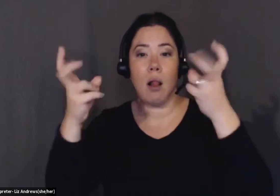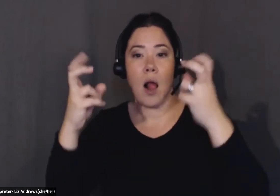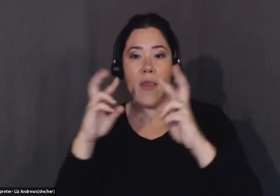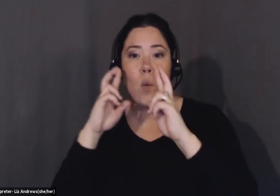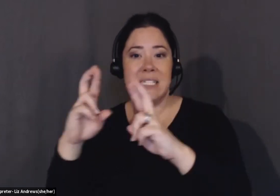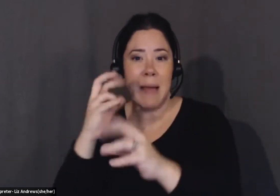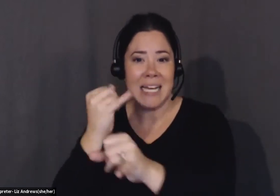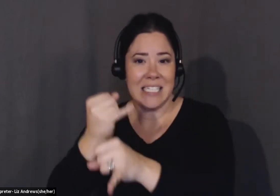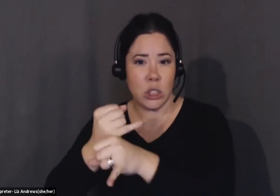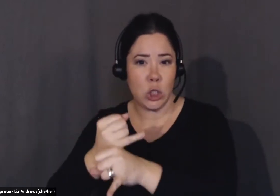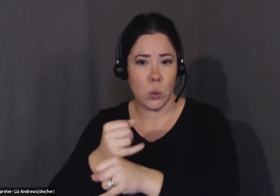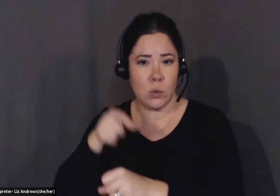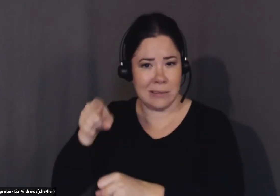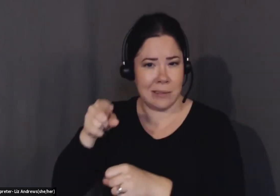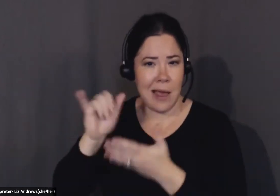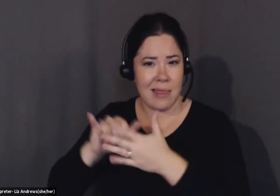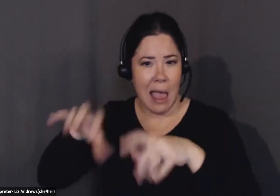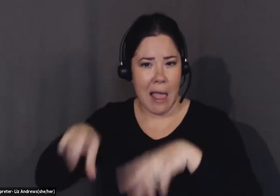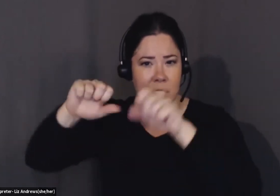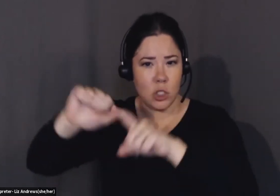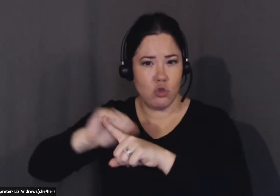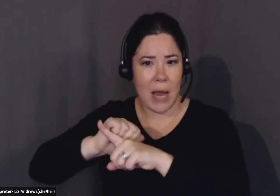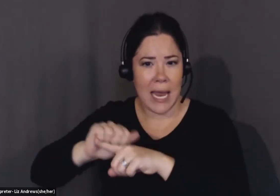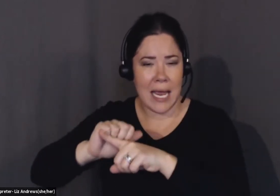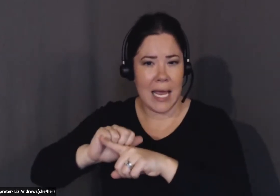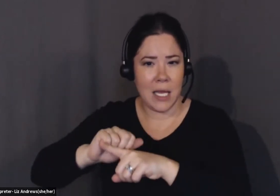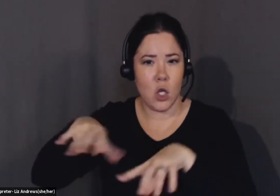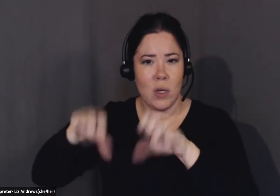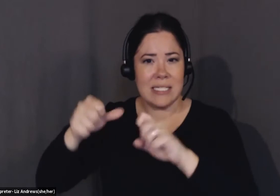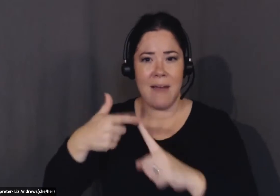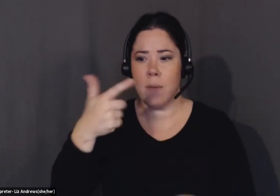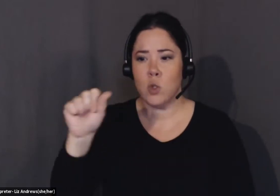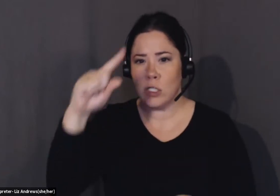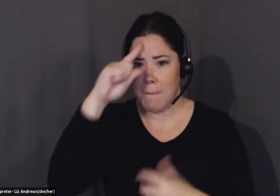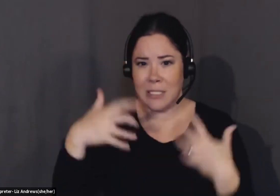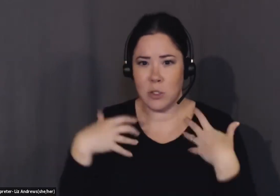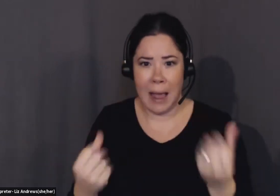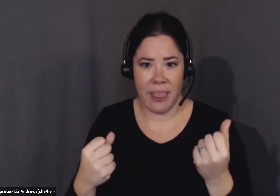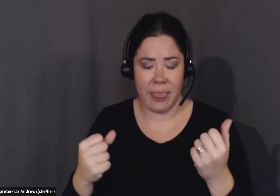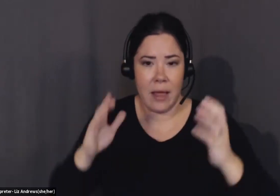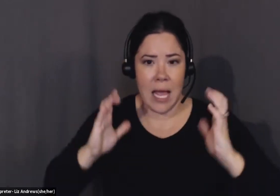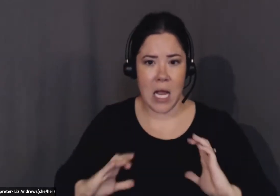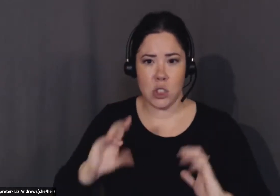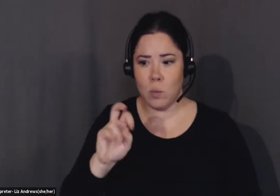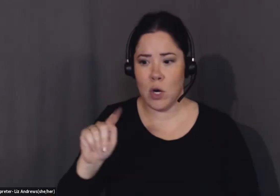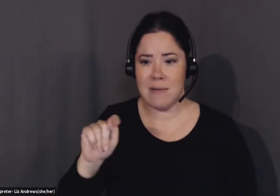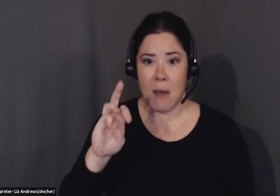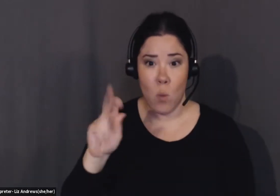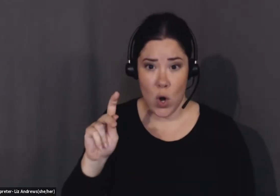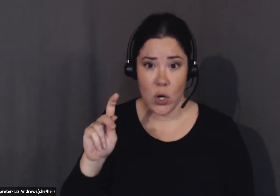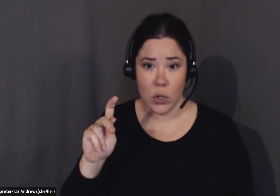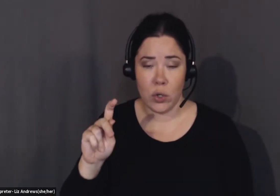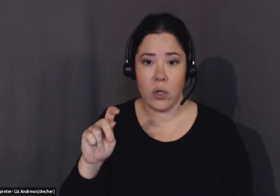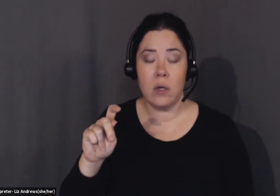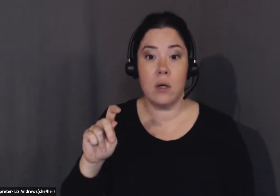a training that you can get from Georgia Mental Health Consumer Network, in which you are taught to hone